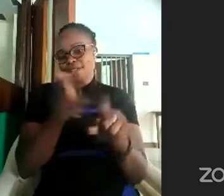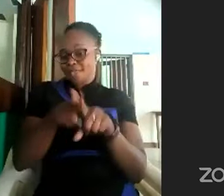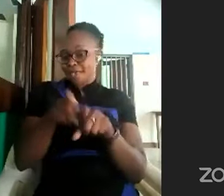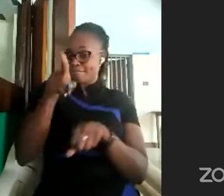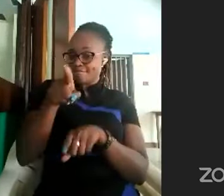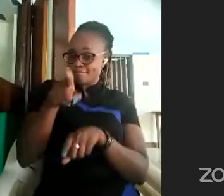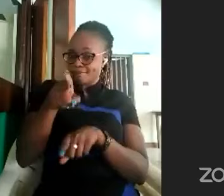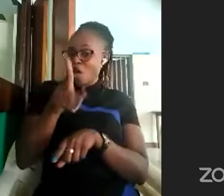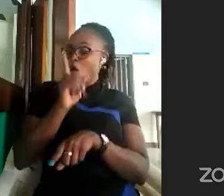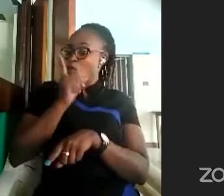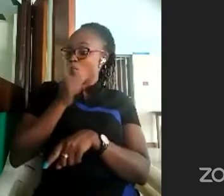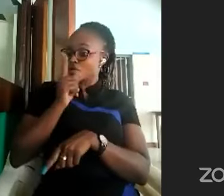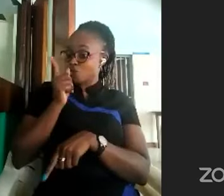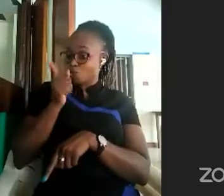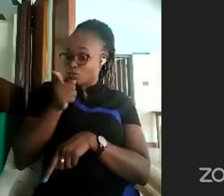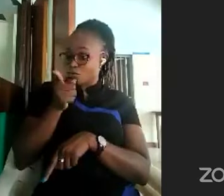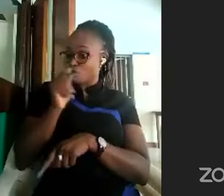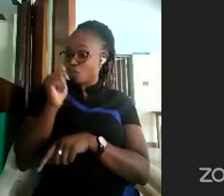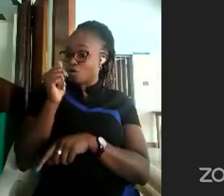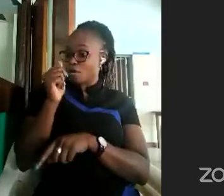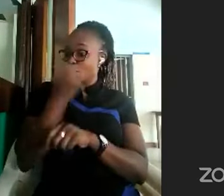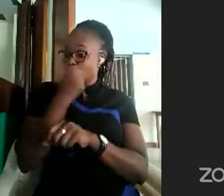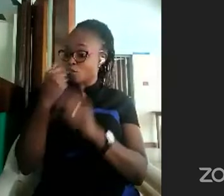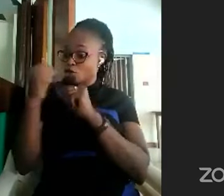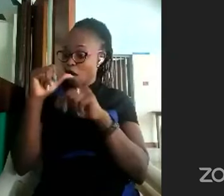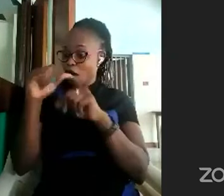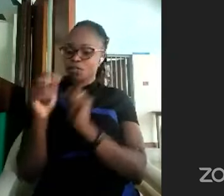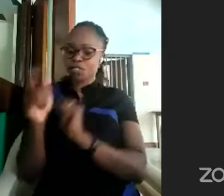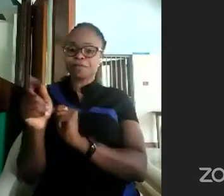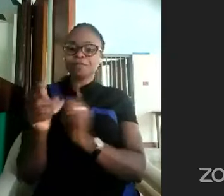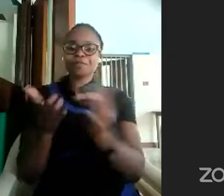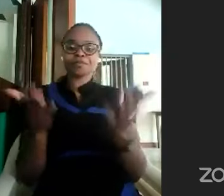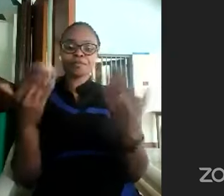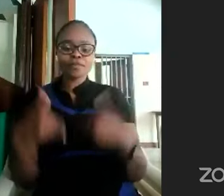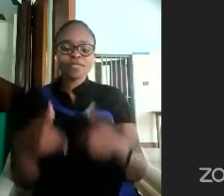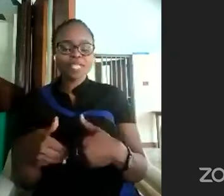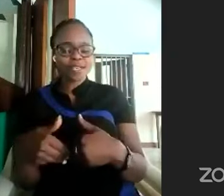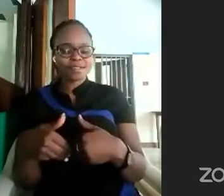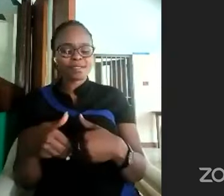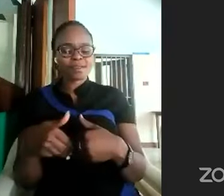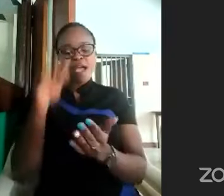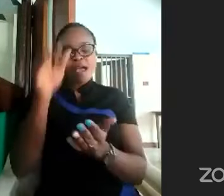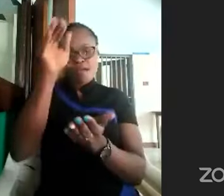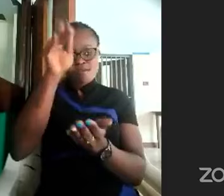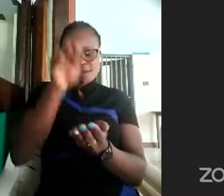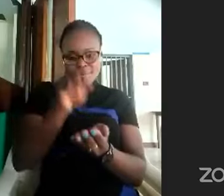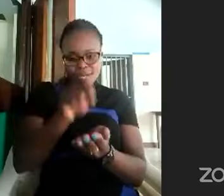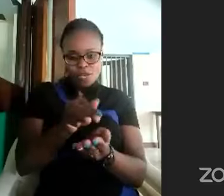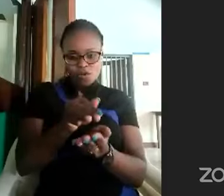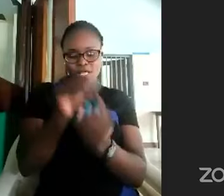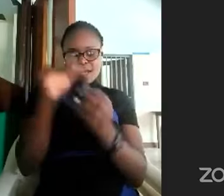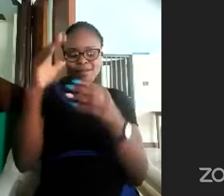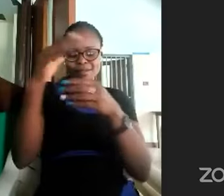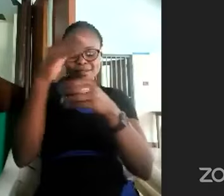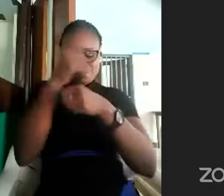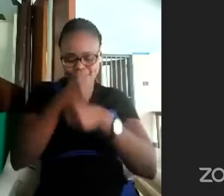My other point was decreased trust in health systems. any person who has faced discrimination or